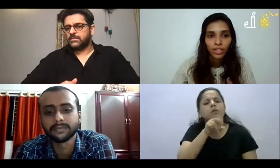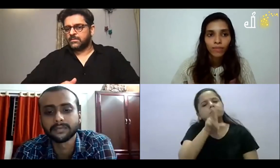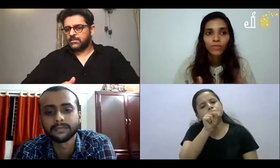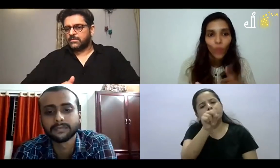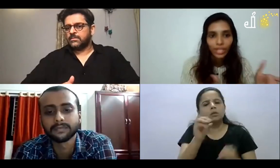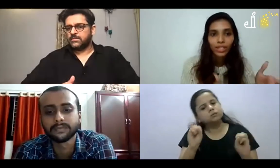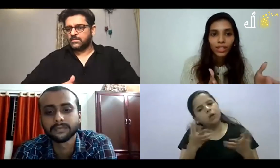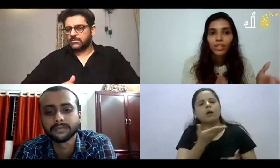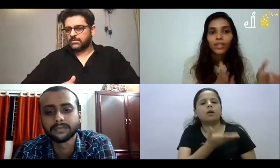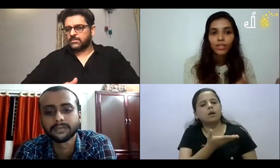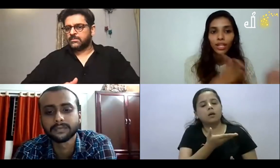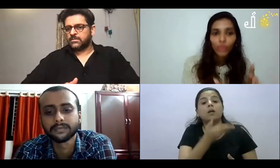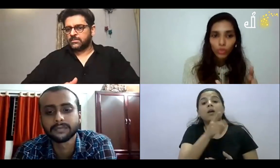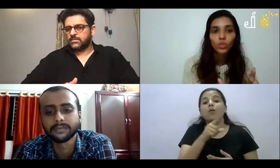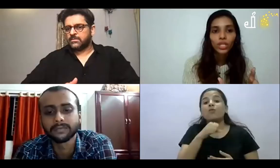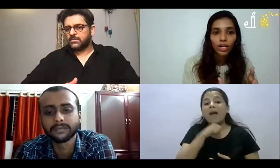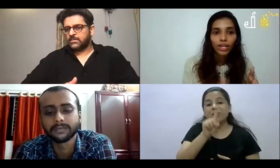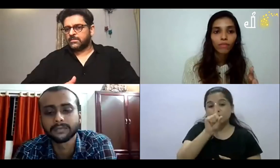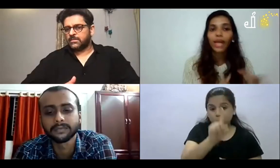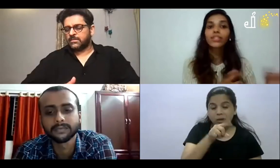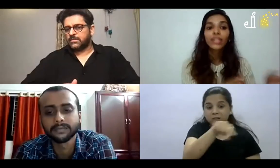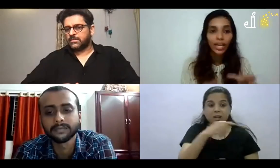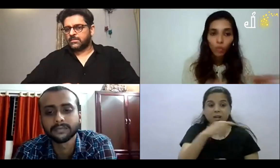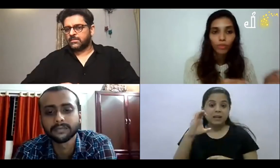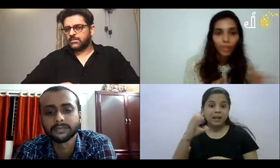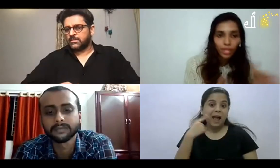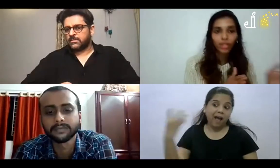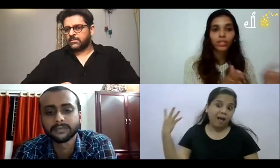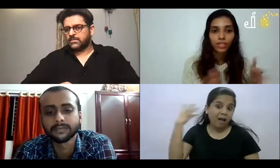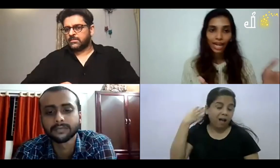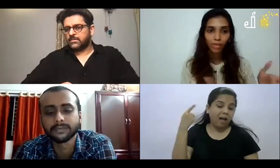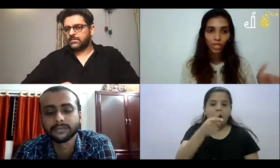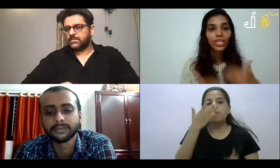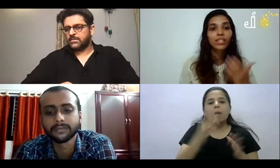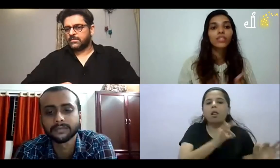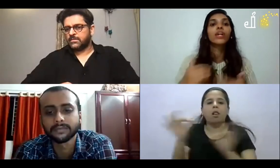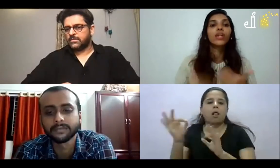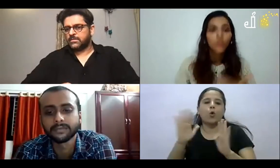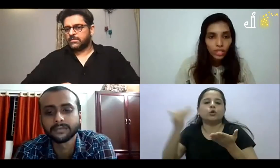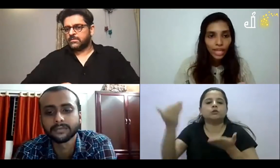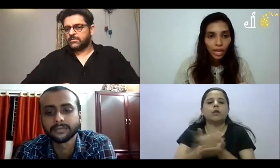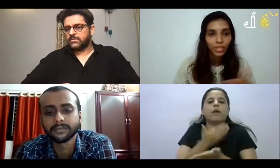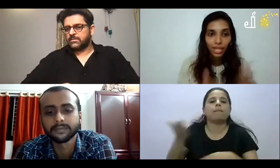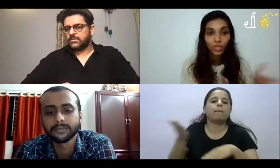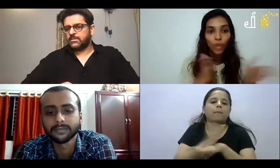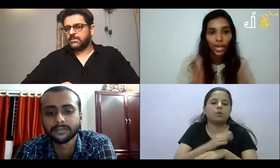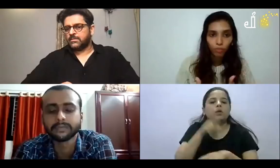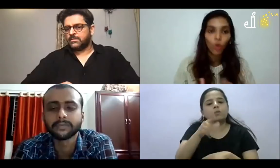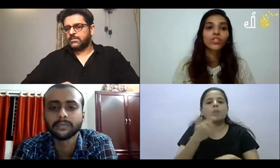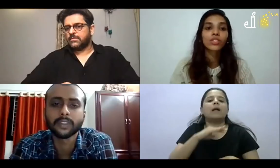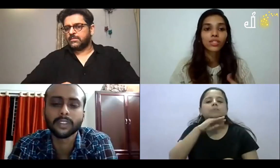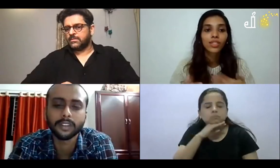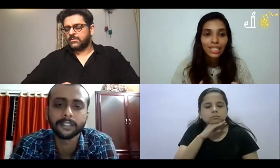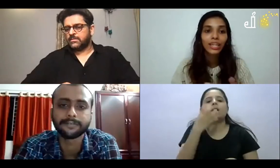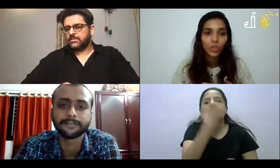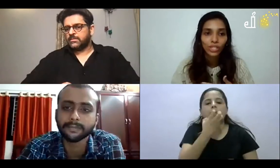and 1 year, if you do the cochlear implant, the delay won't be that much. We can do the therapy. That is where the